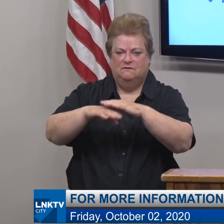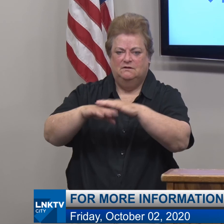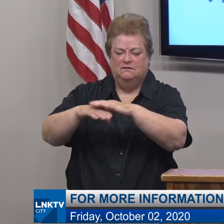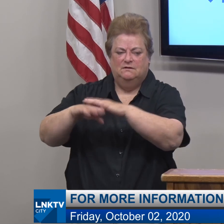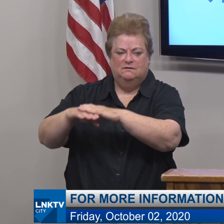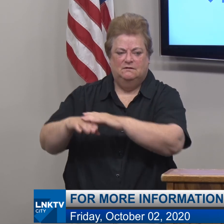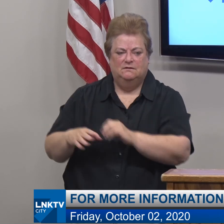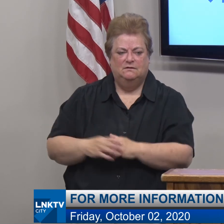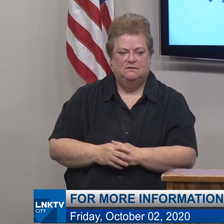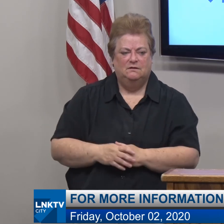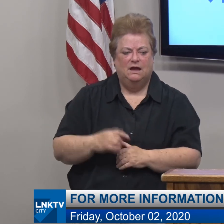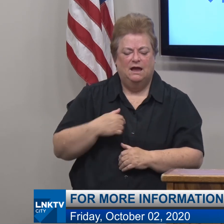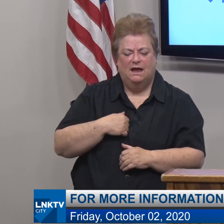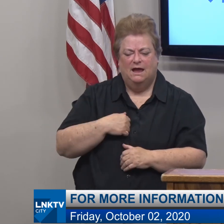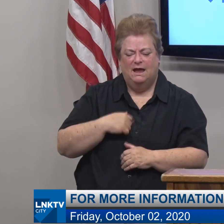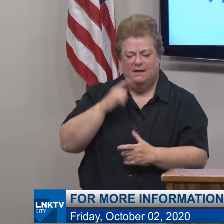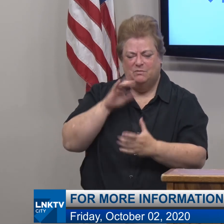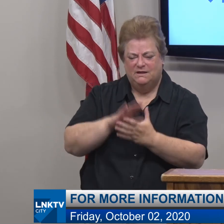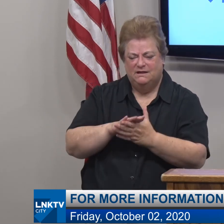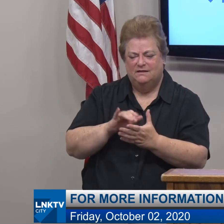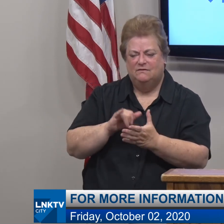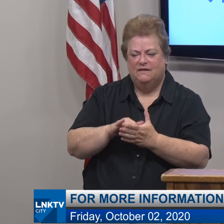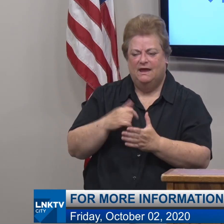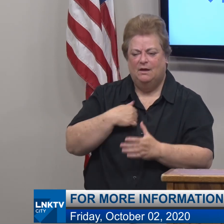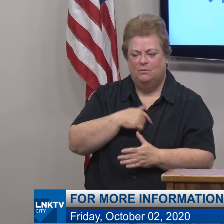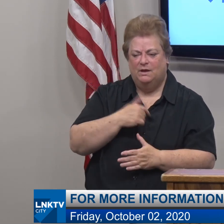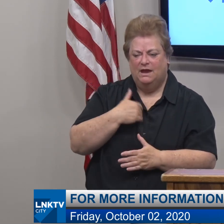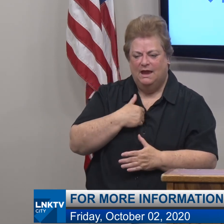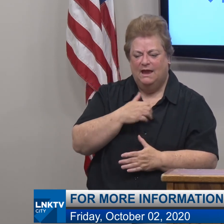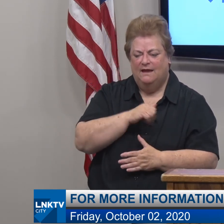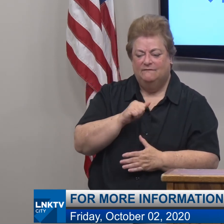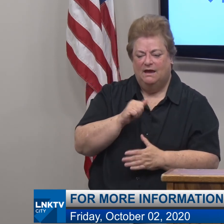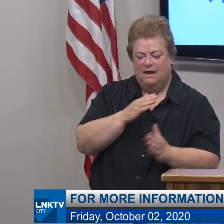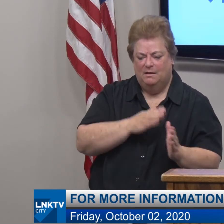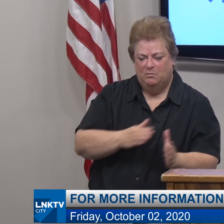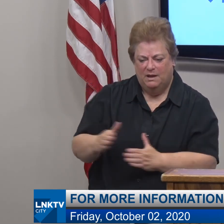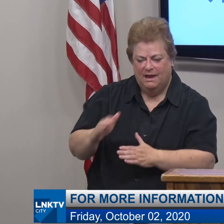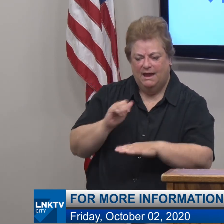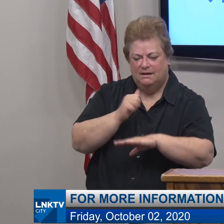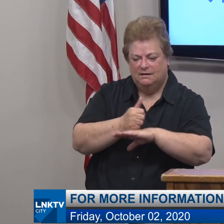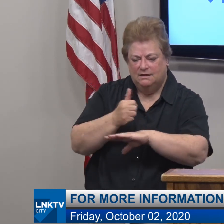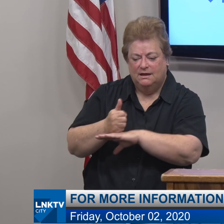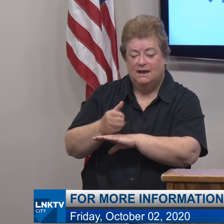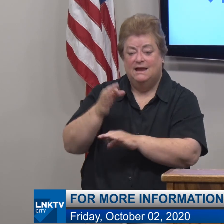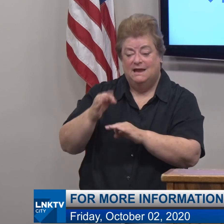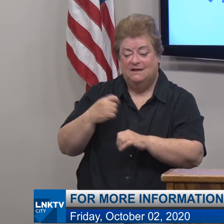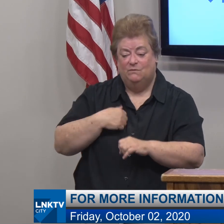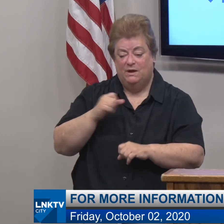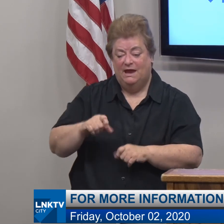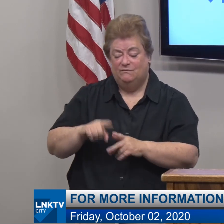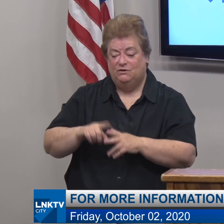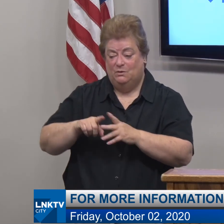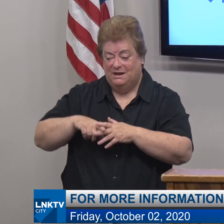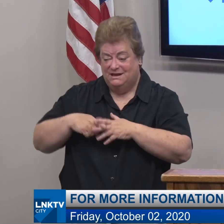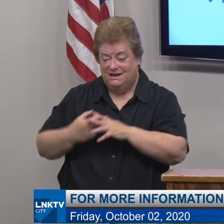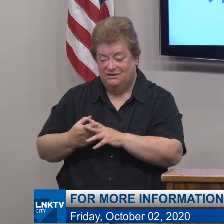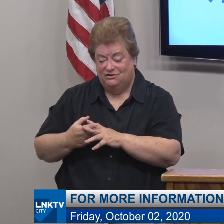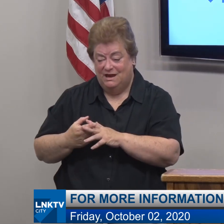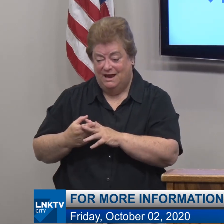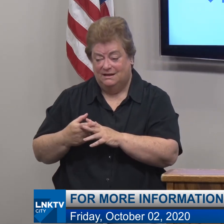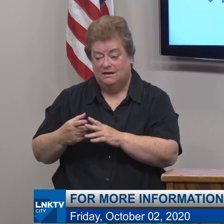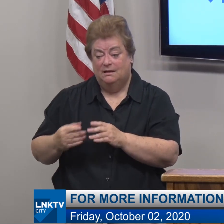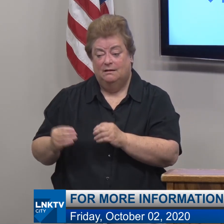And I believe we mentioned before, we do have a surge plan and processes in place should we need to initiate those. And that is